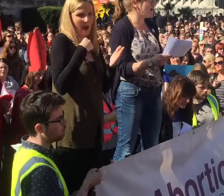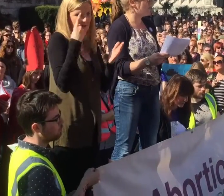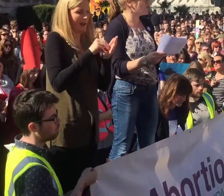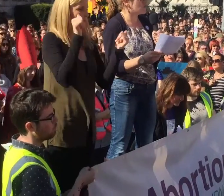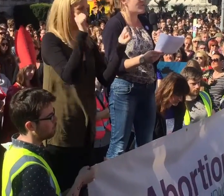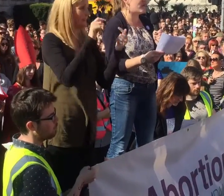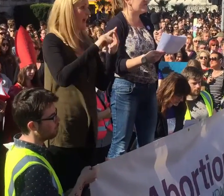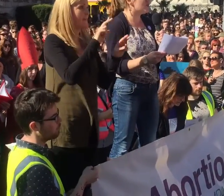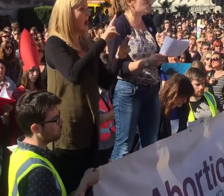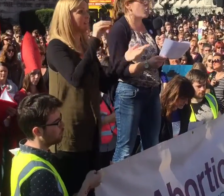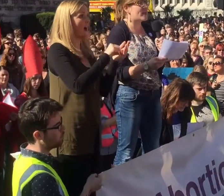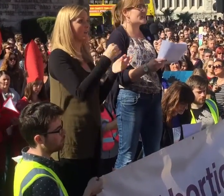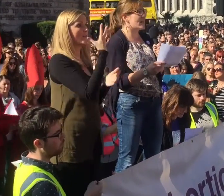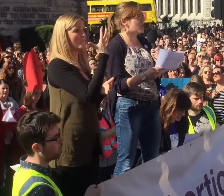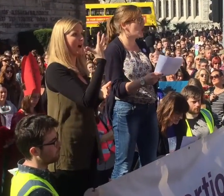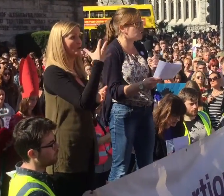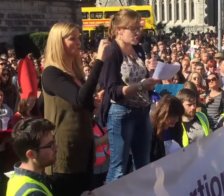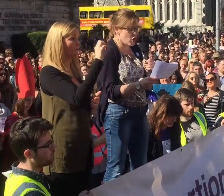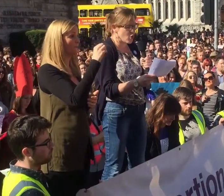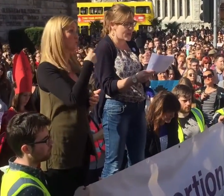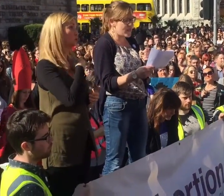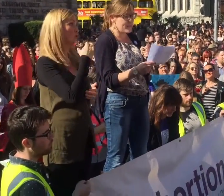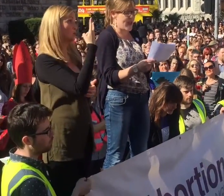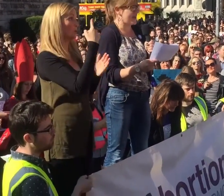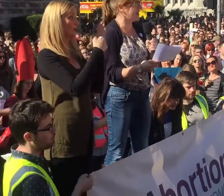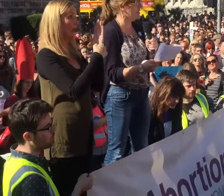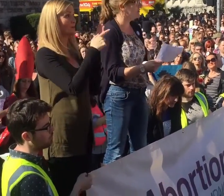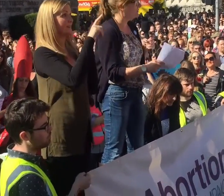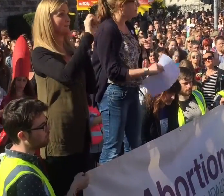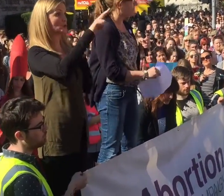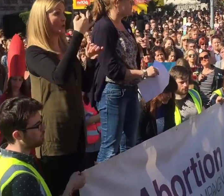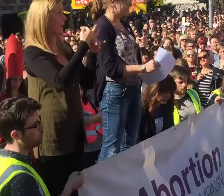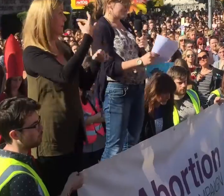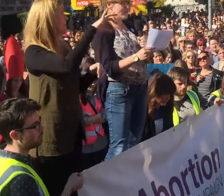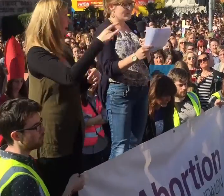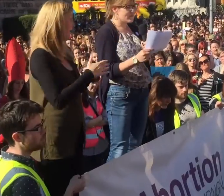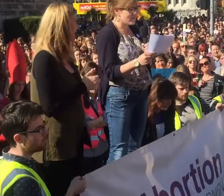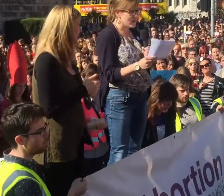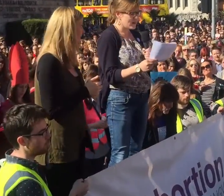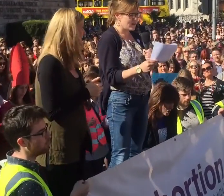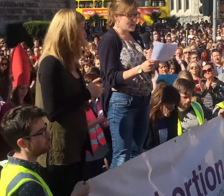having 550 to 2700 euro in the bank.